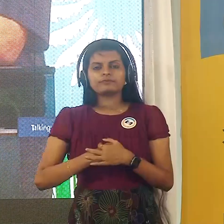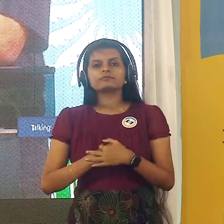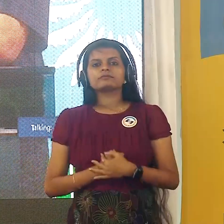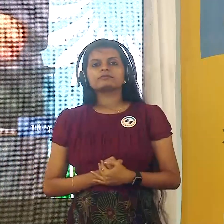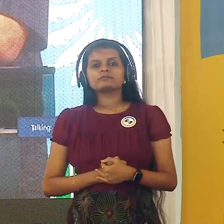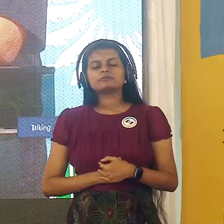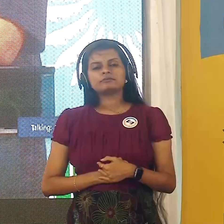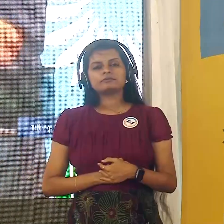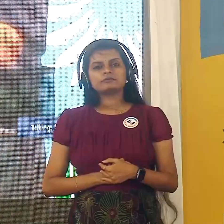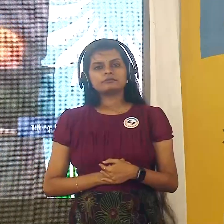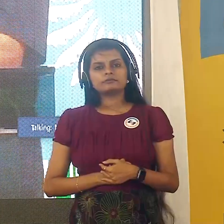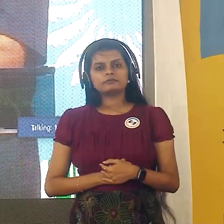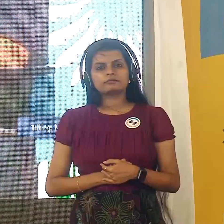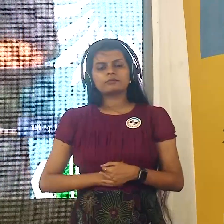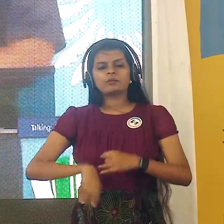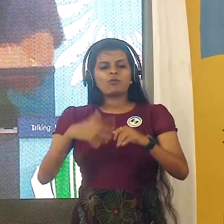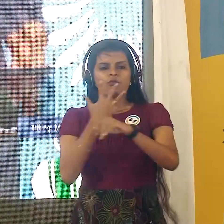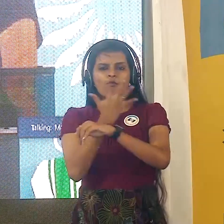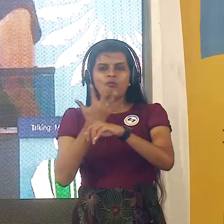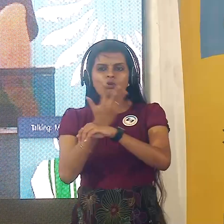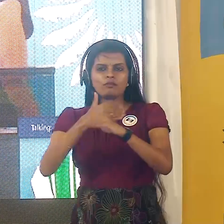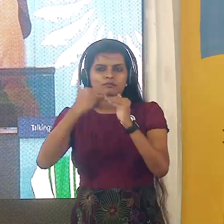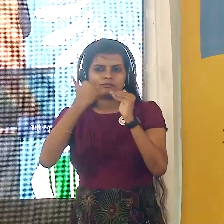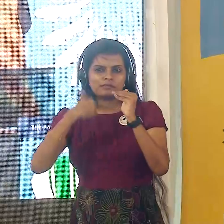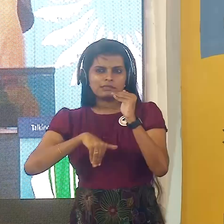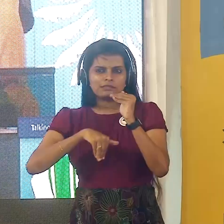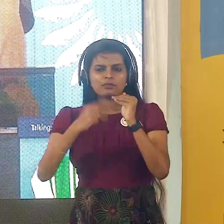in less than 5 hours. It would be a